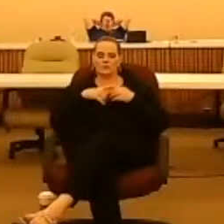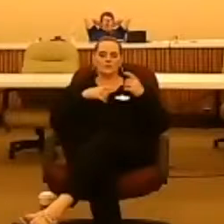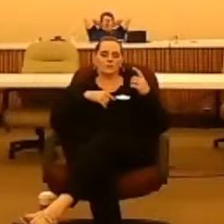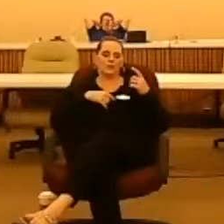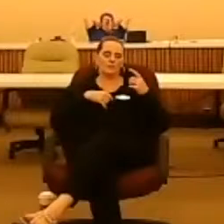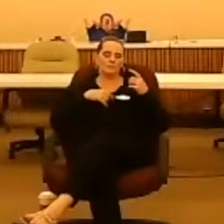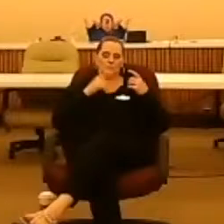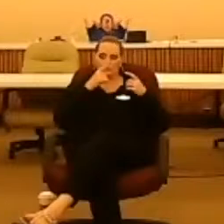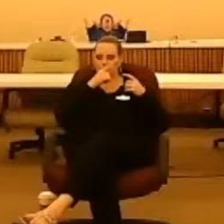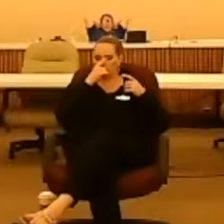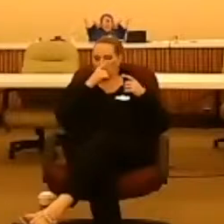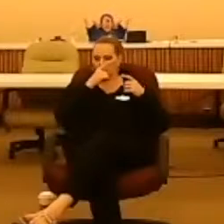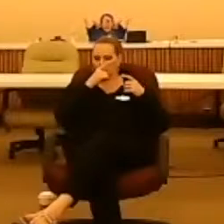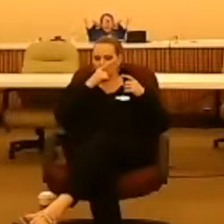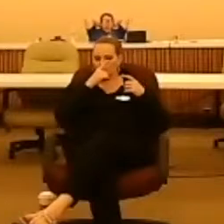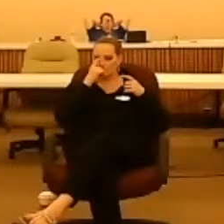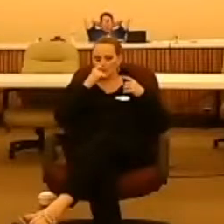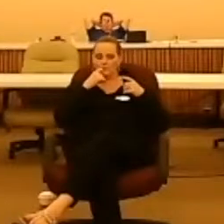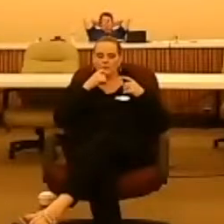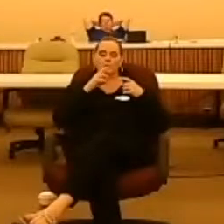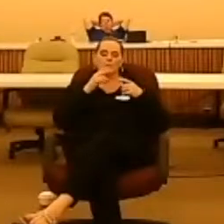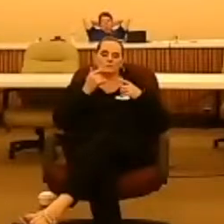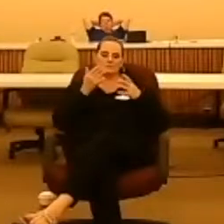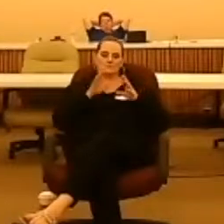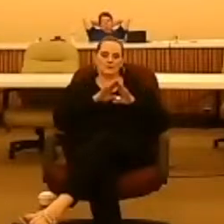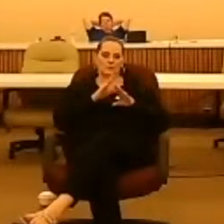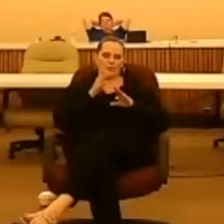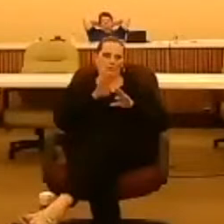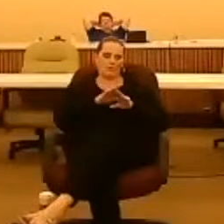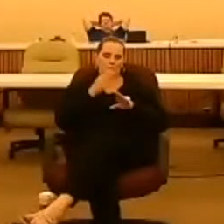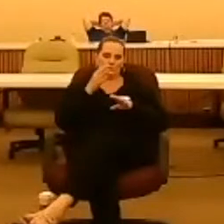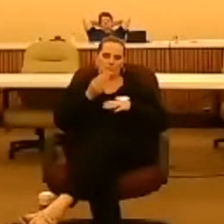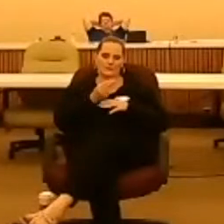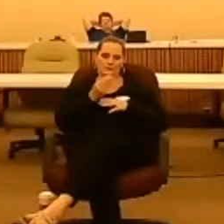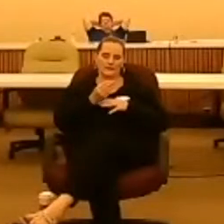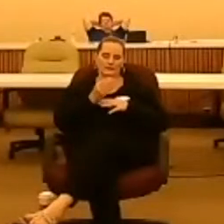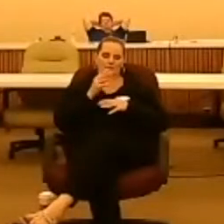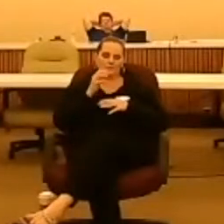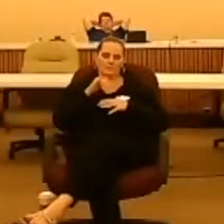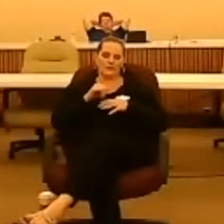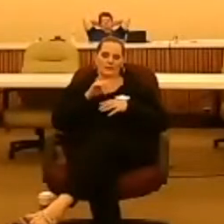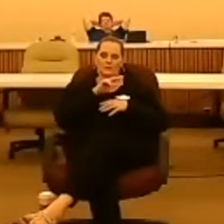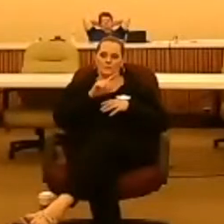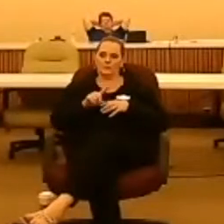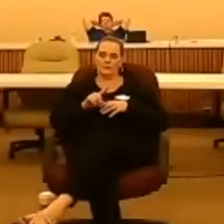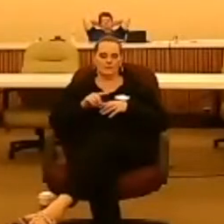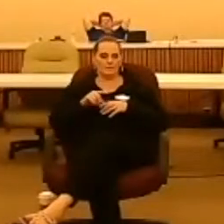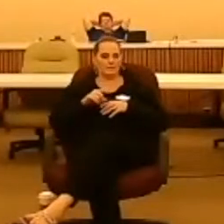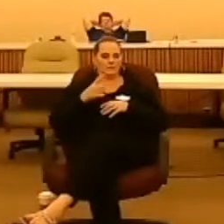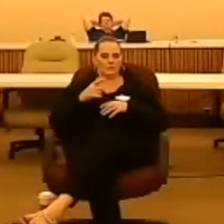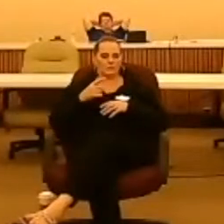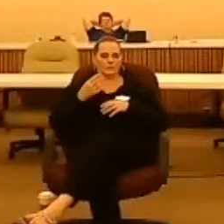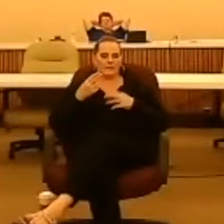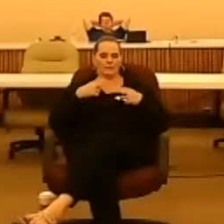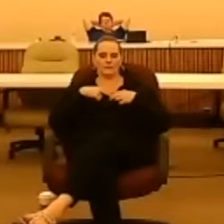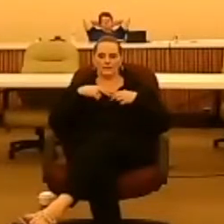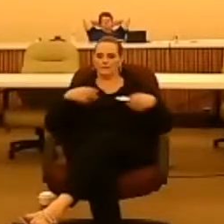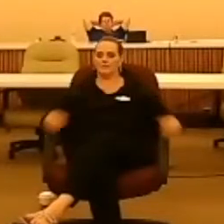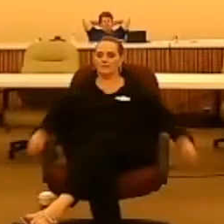Recreation Center will be closed on Monday, May 31st for the holiday. Thank you.